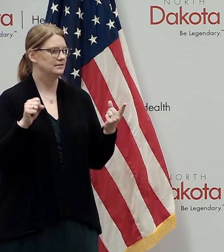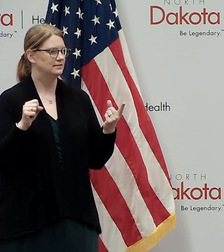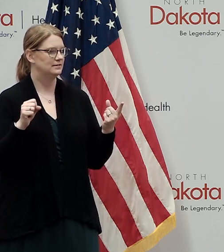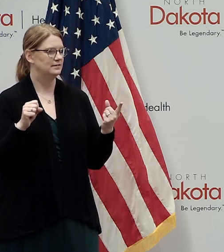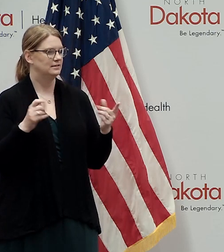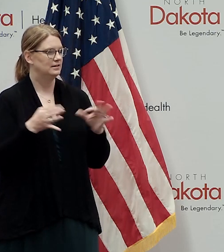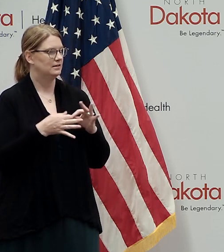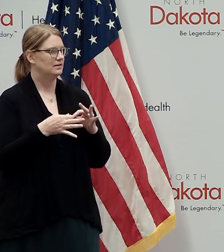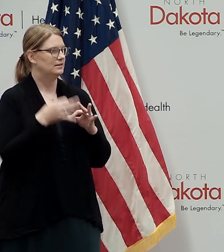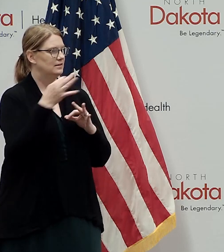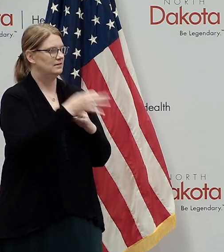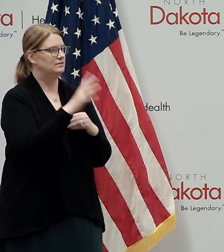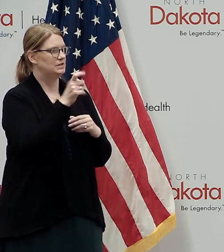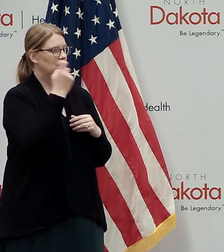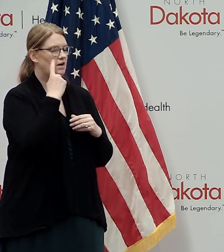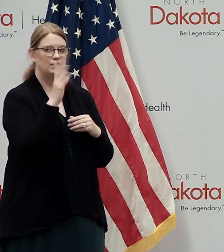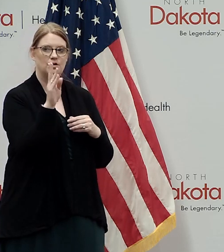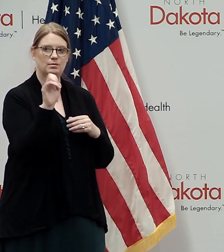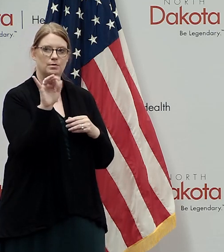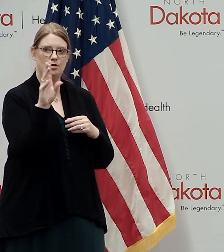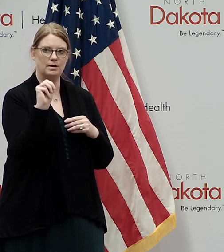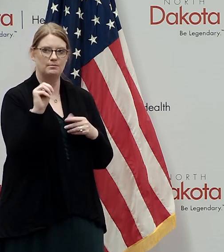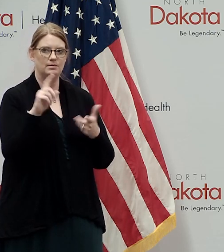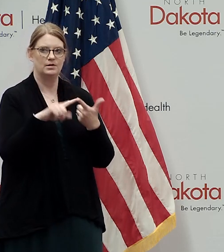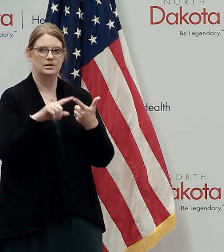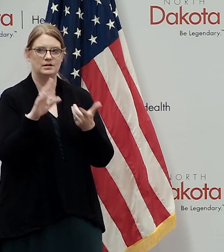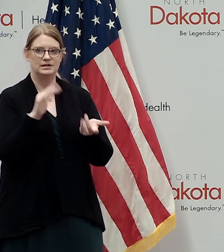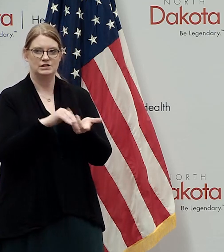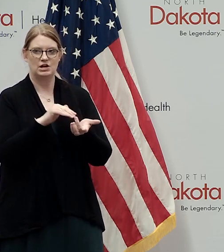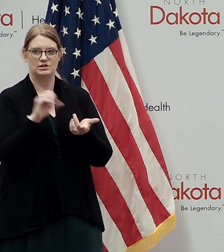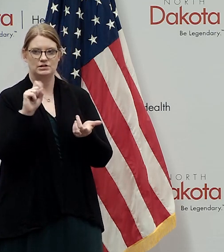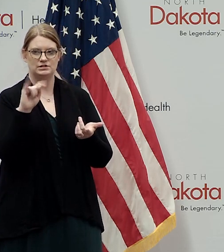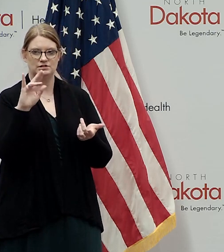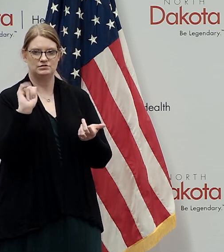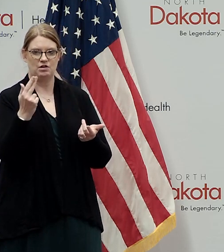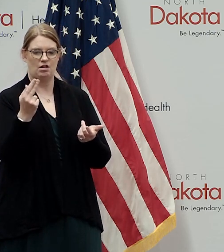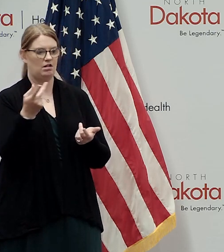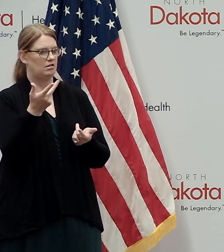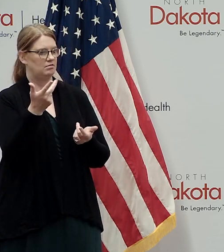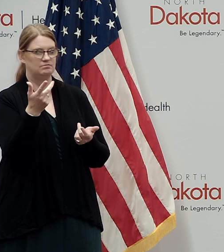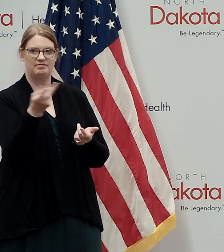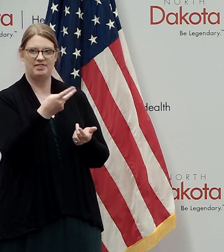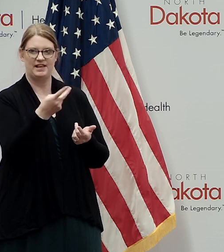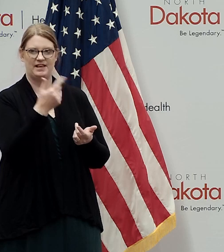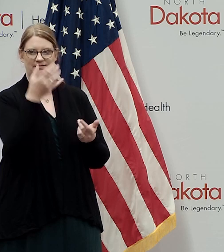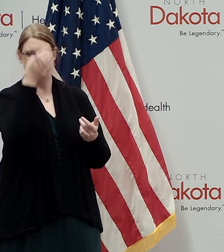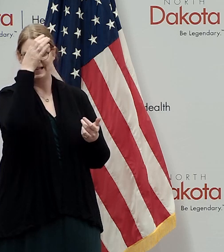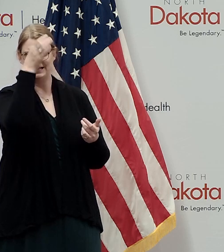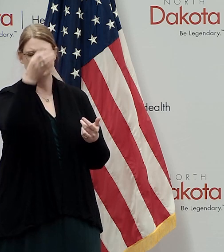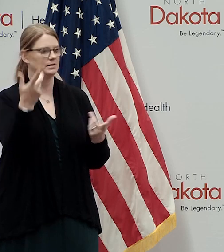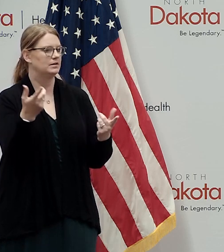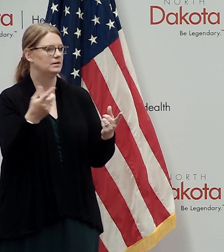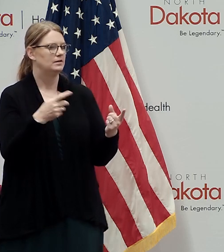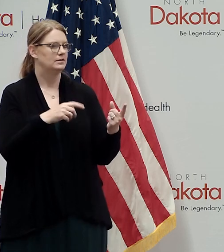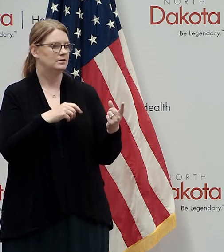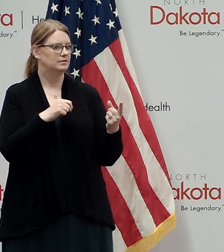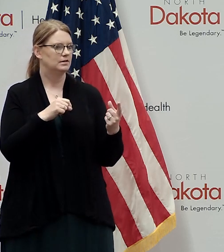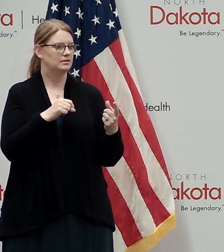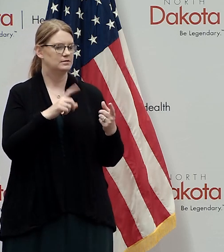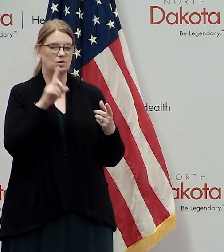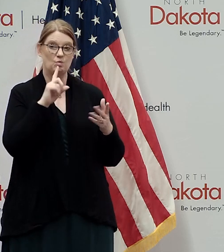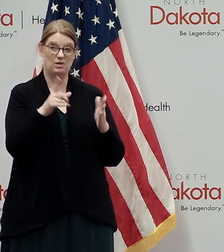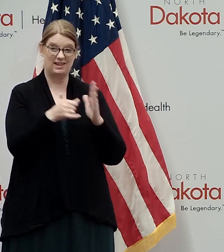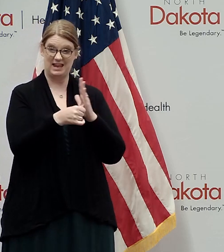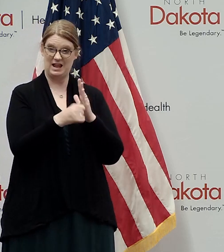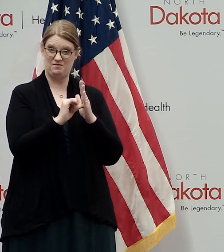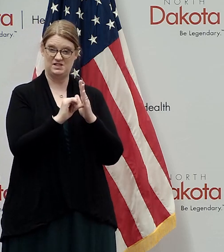actually defer that to either Governor Burgum or Dr. Stahl, I think, because they are the experts. And again, I guess maybe this really underscores, again, and